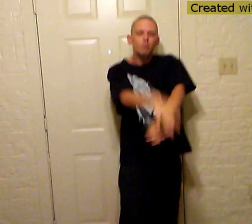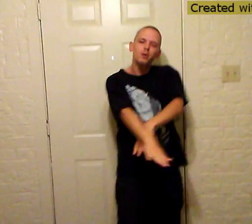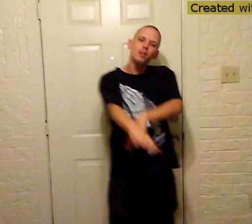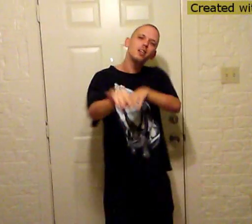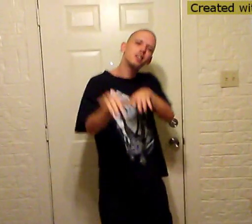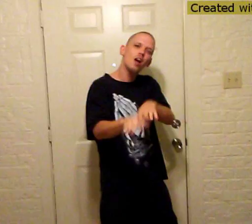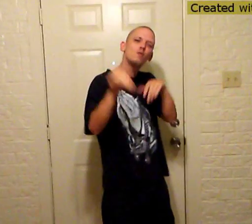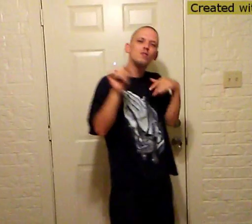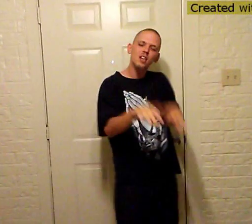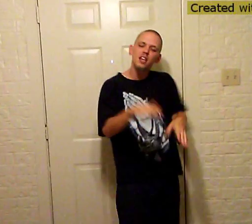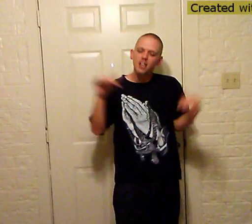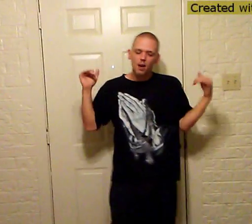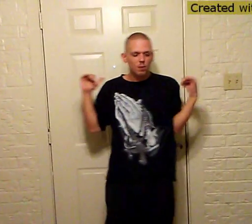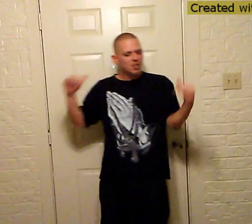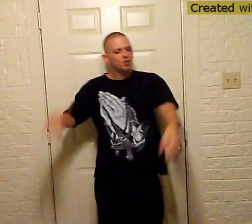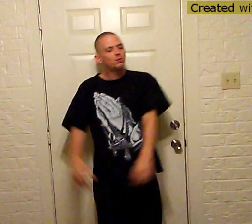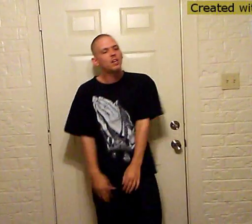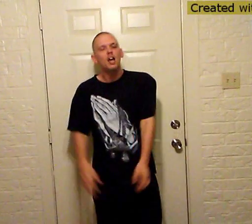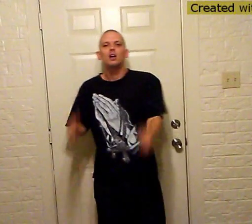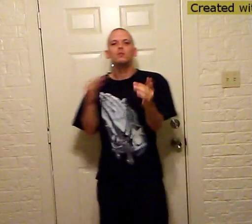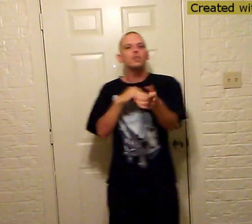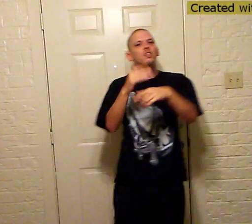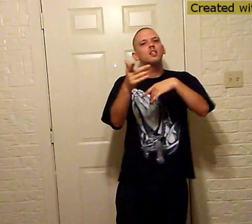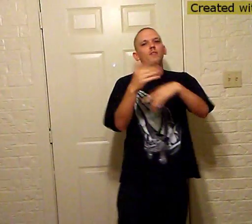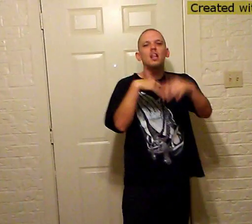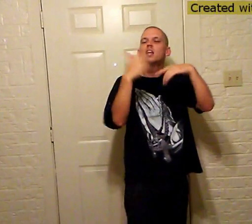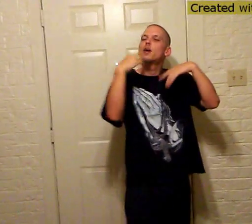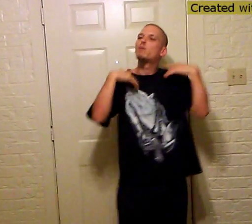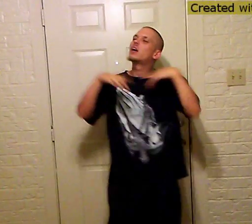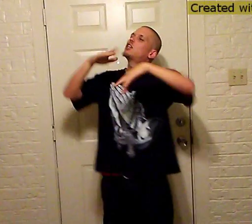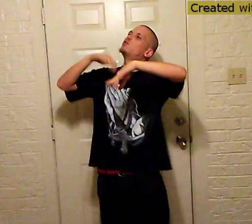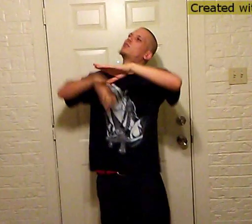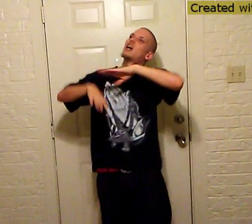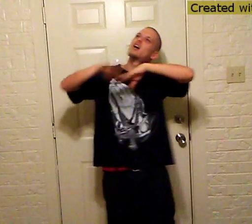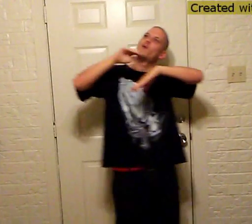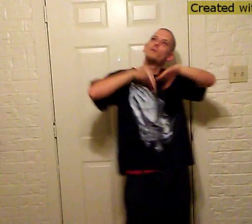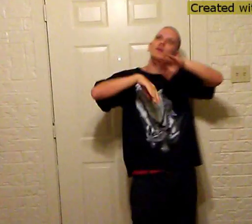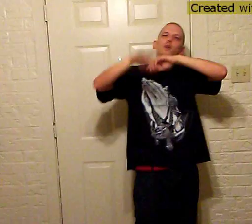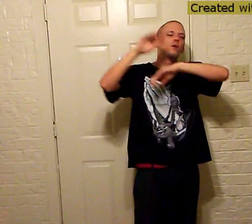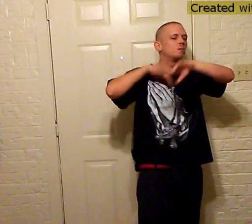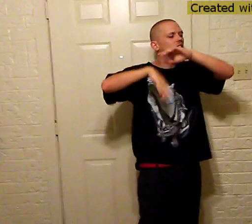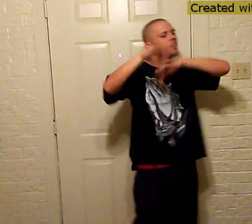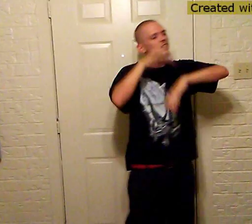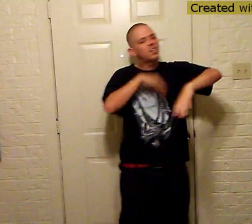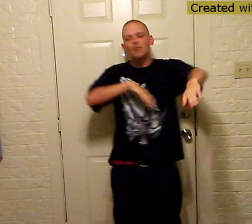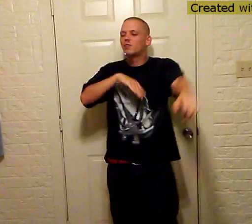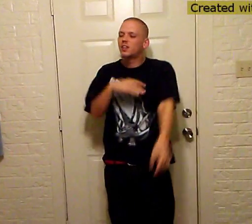But don't let them bring you down, cause if you let it bring you down, you will be down